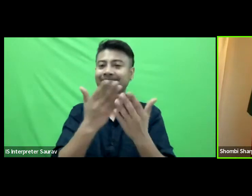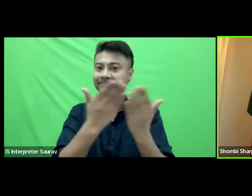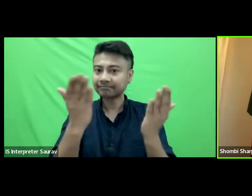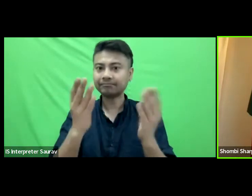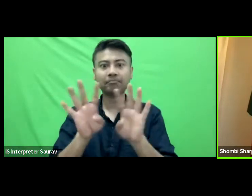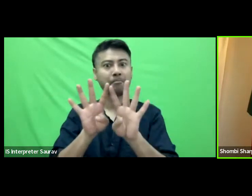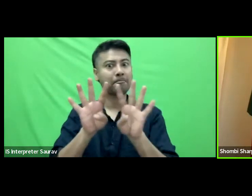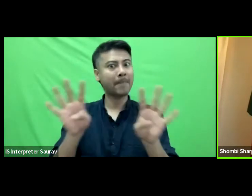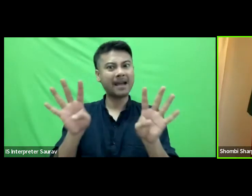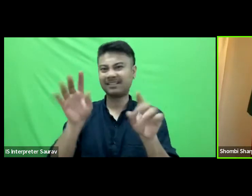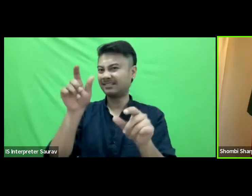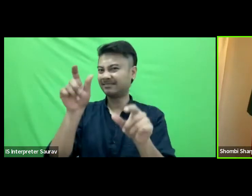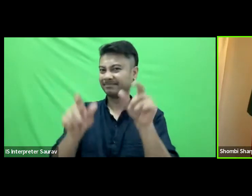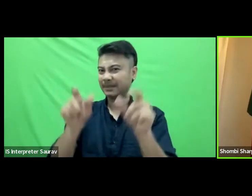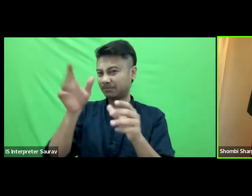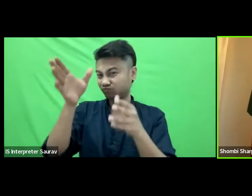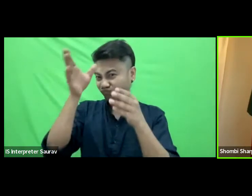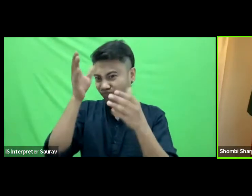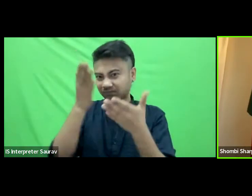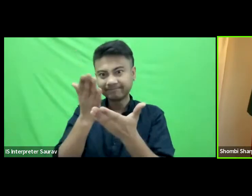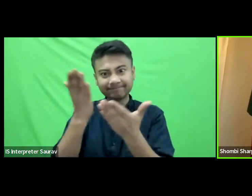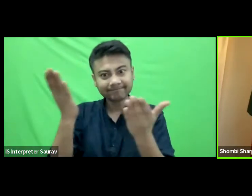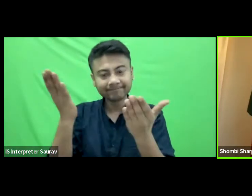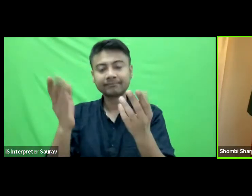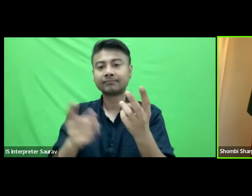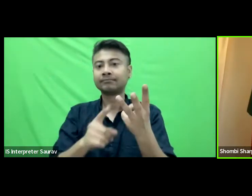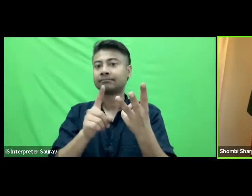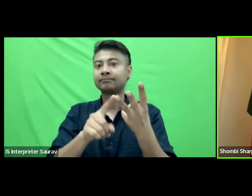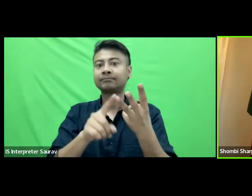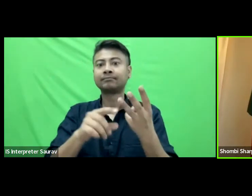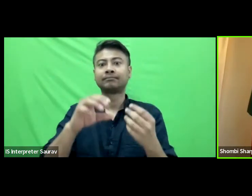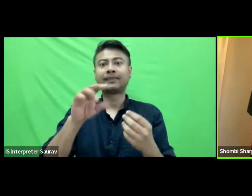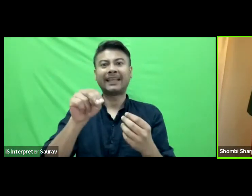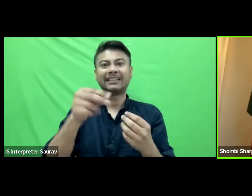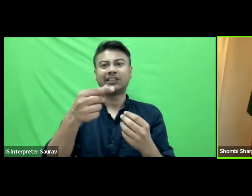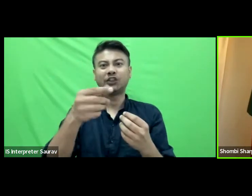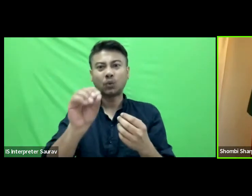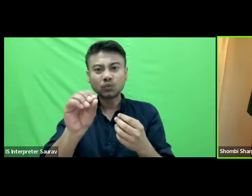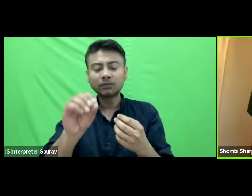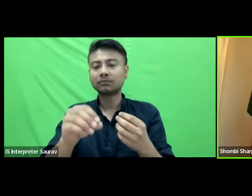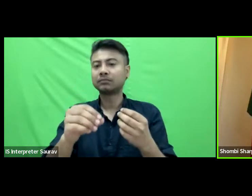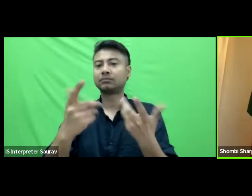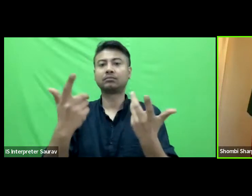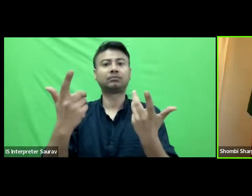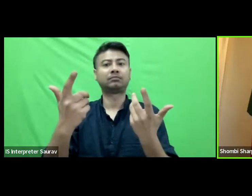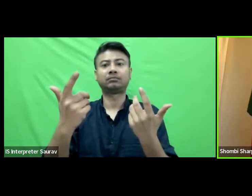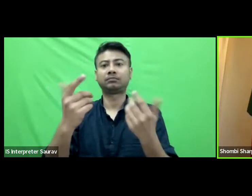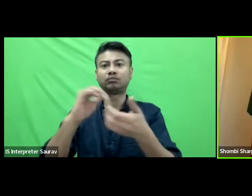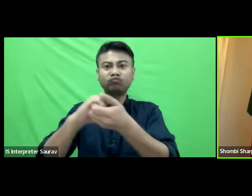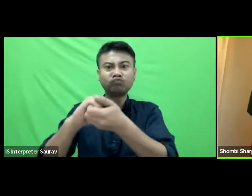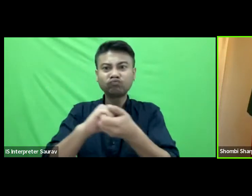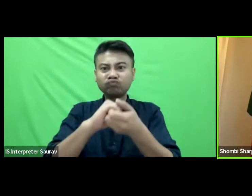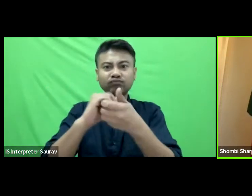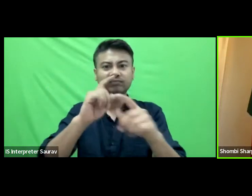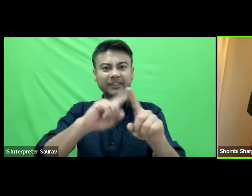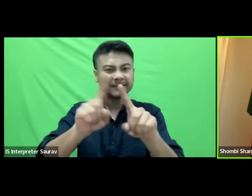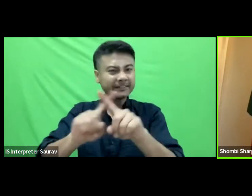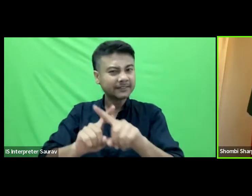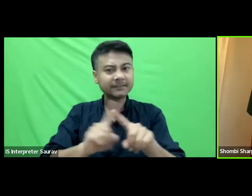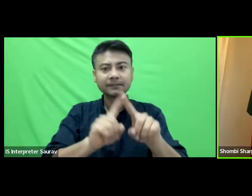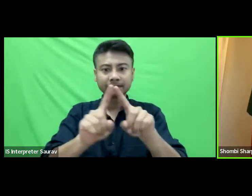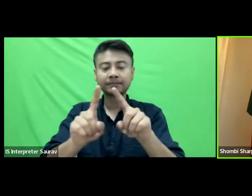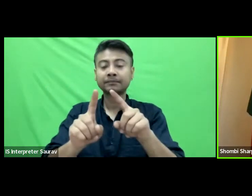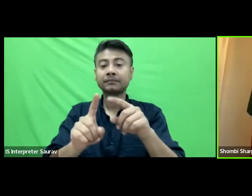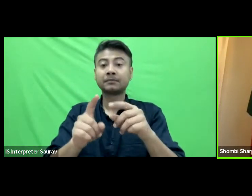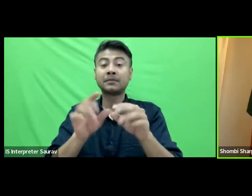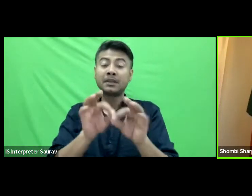today, the vibrant, engaged civil society representatives also with us. Most importantly, organizations of persons